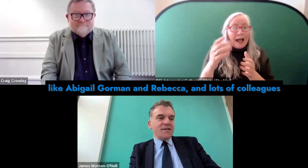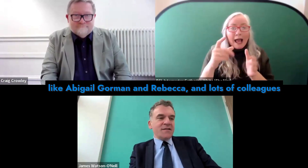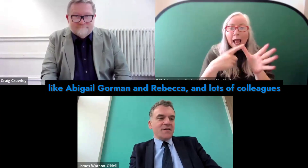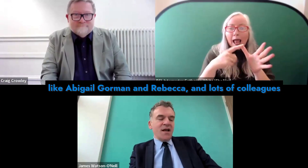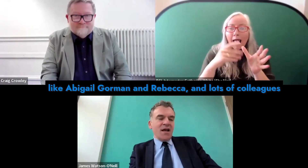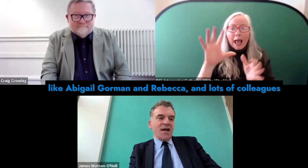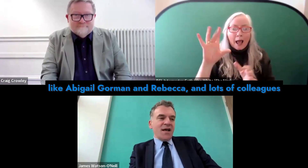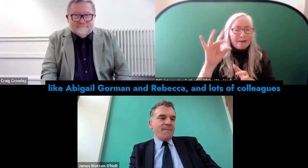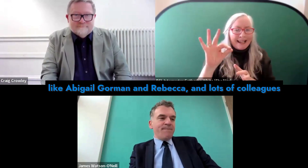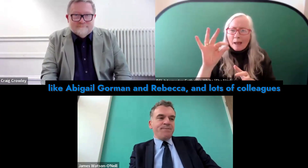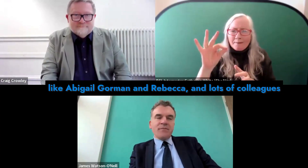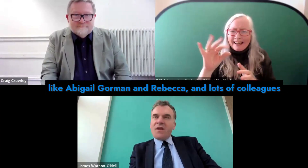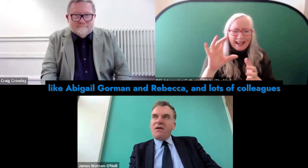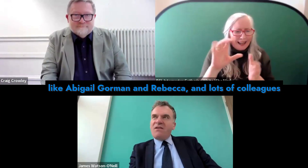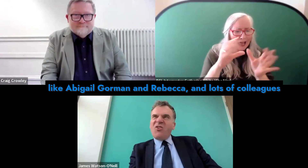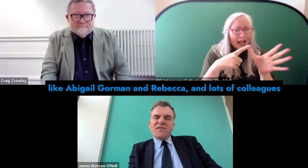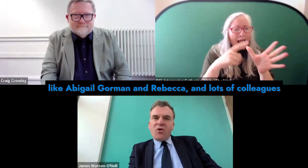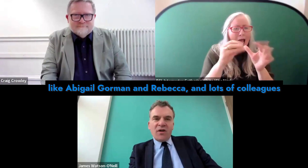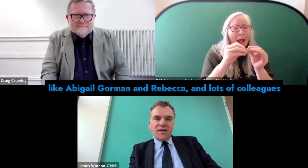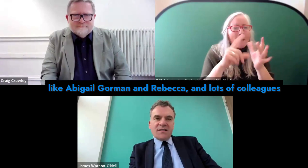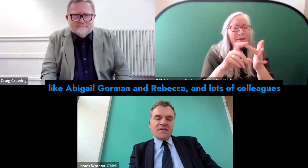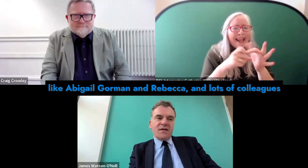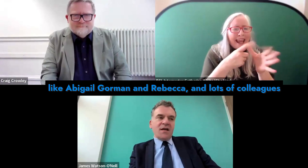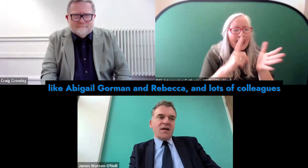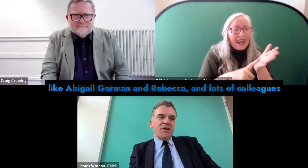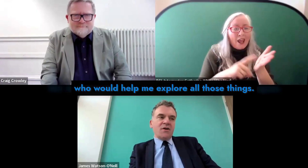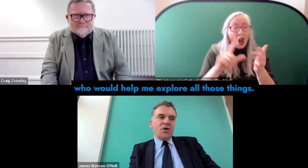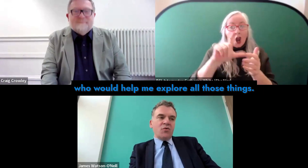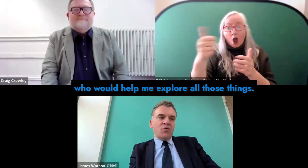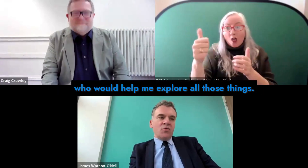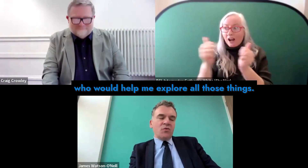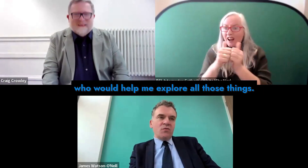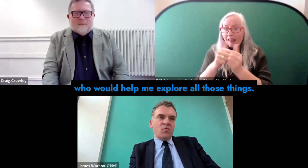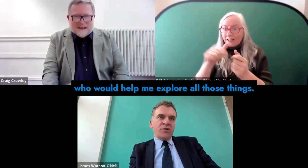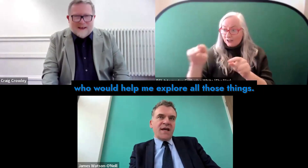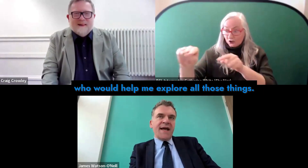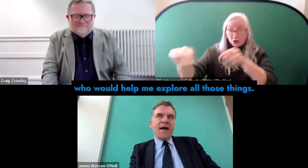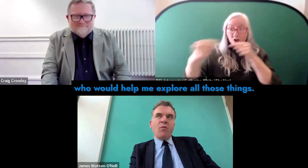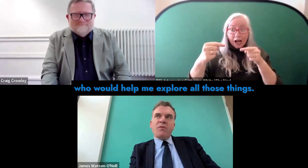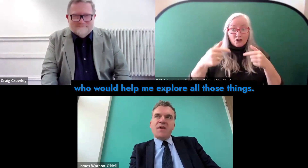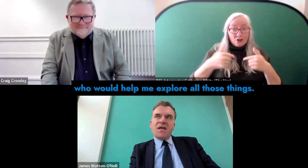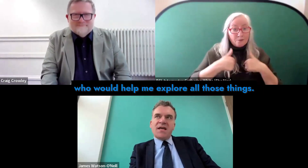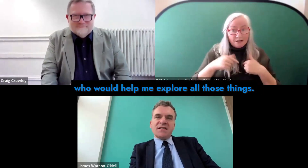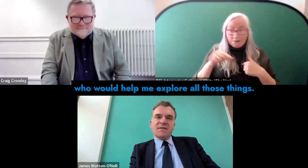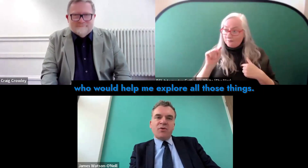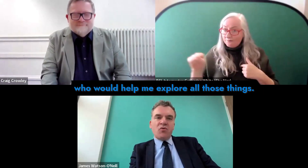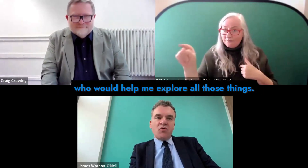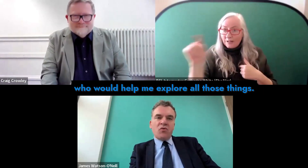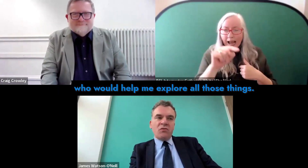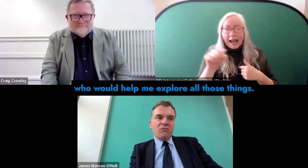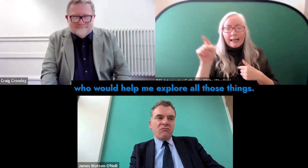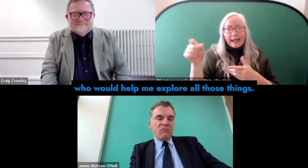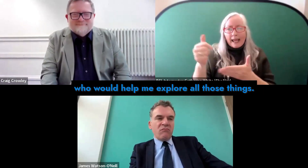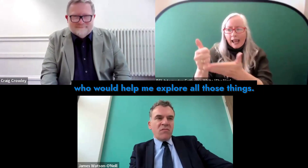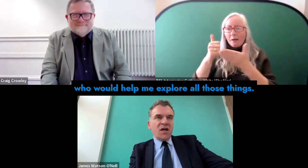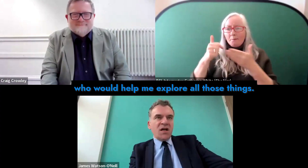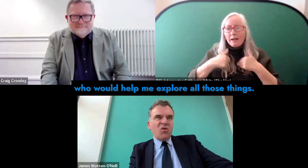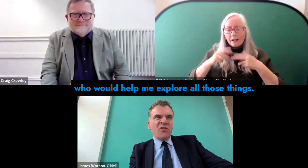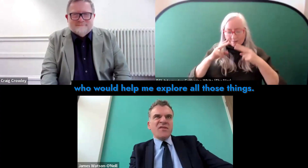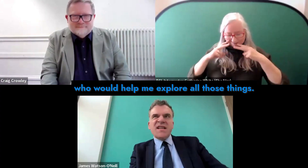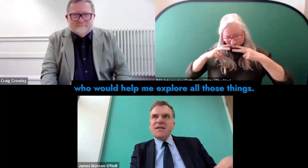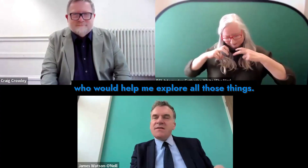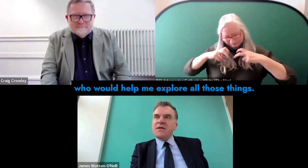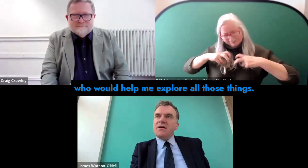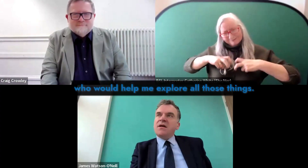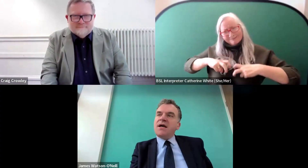Rebecca and lots of colleagues who would help me explore